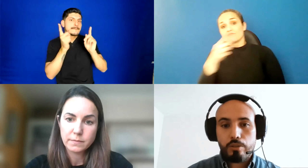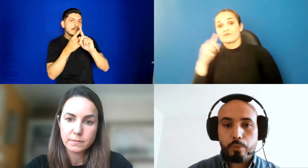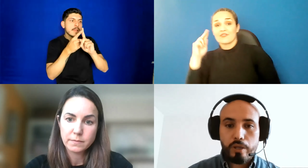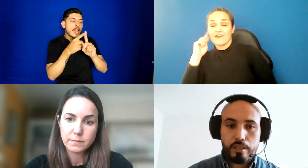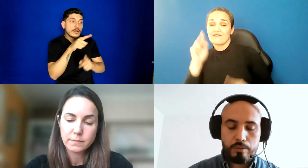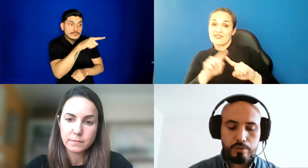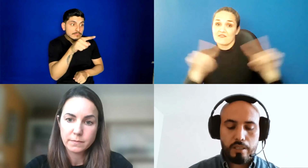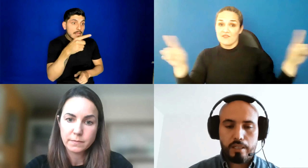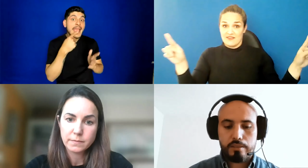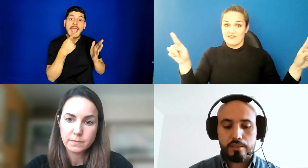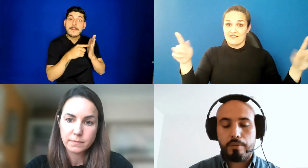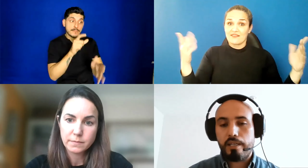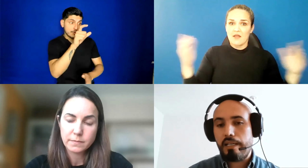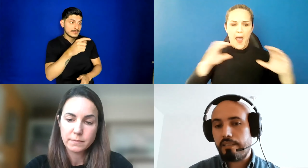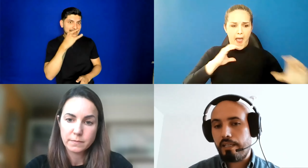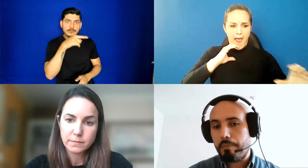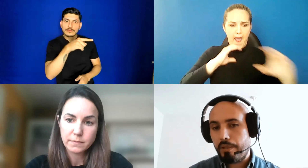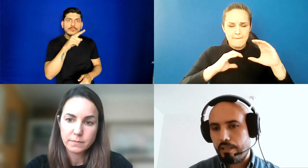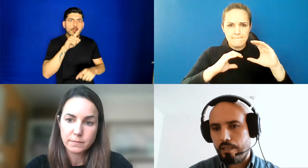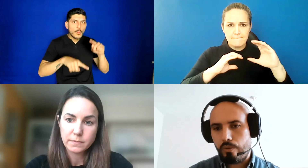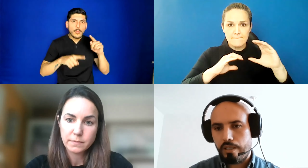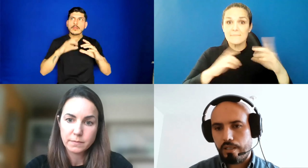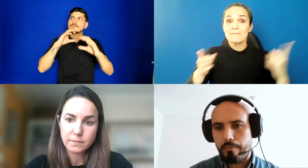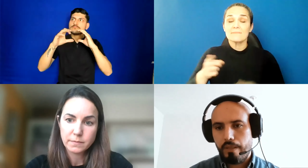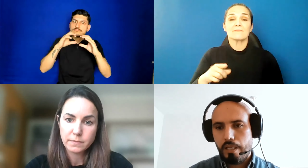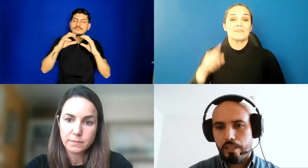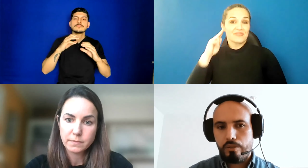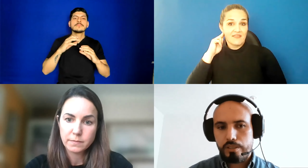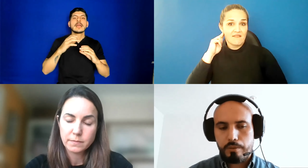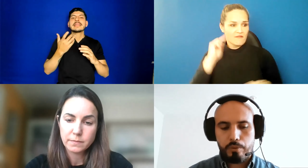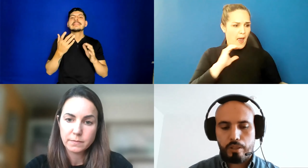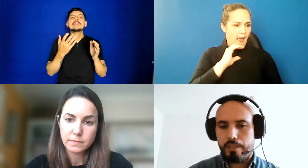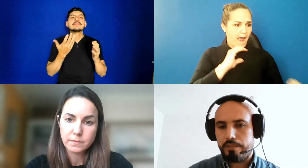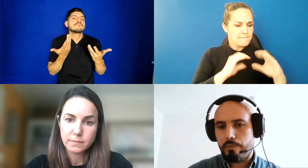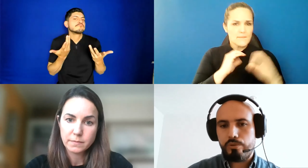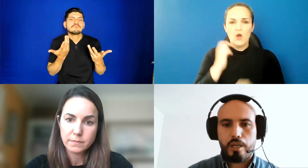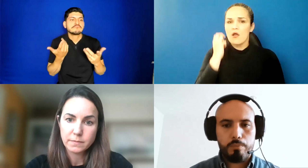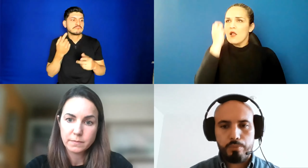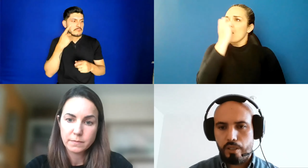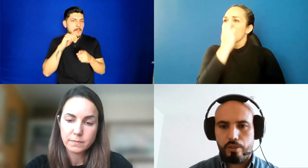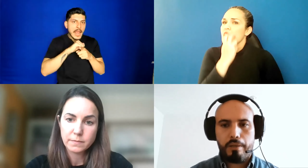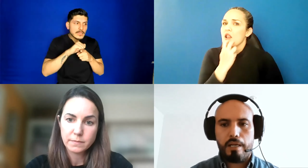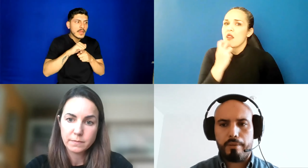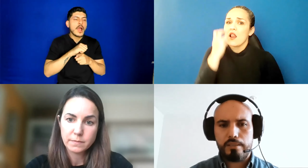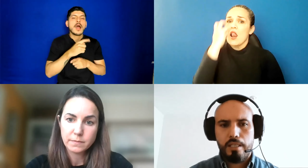to identify these children with these special needs earlier.